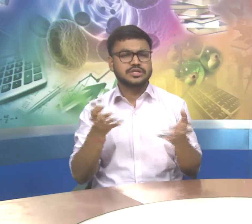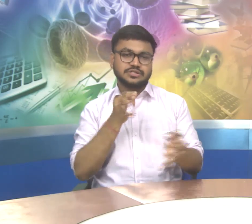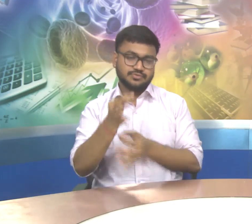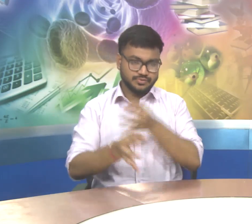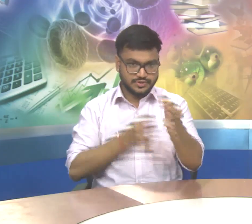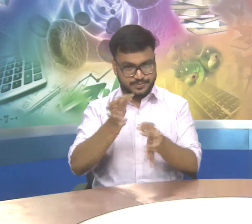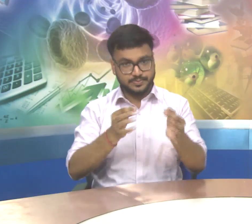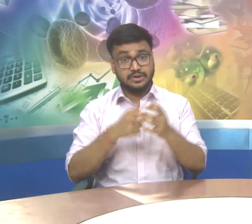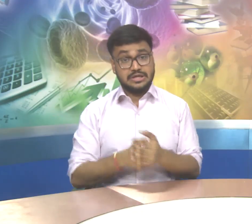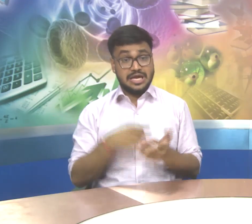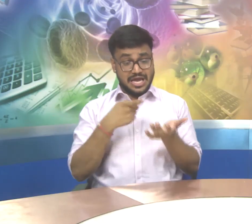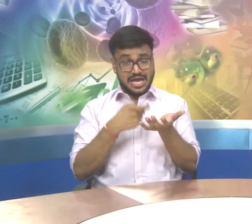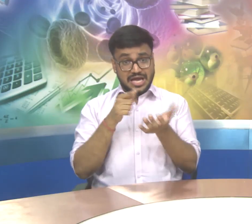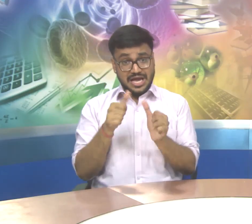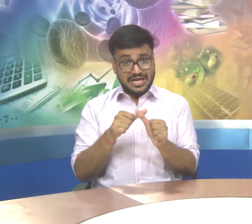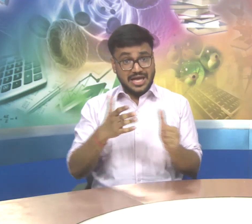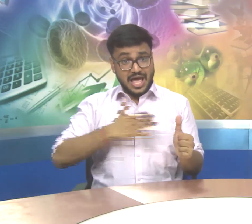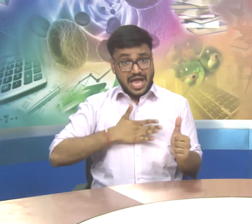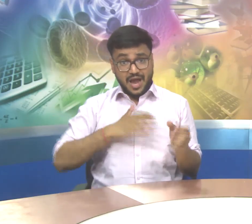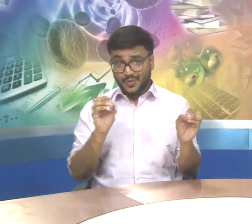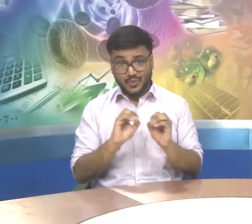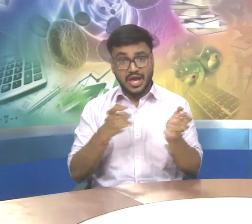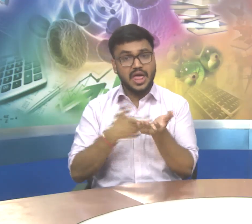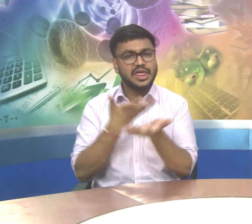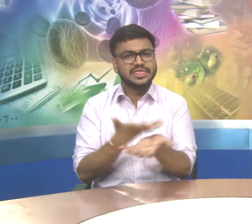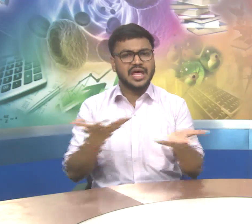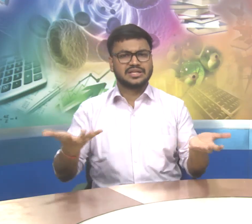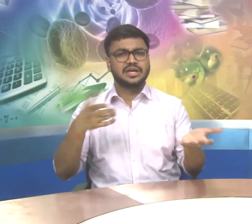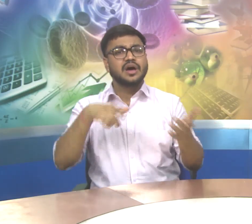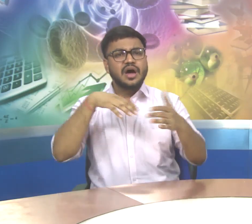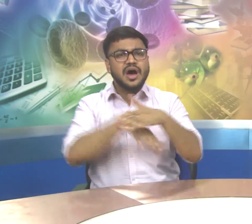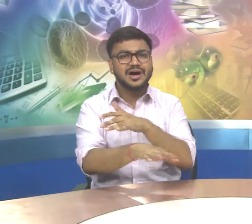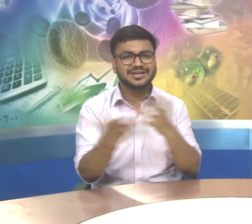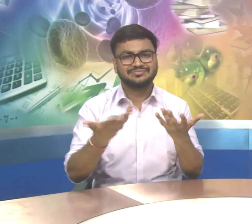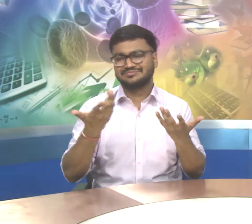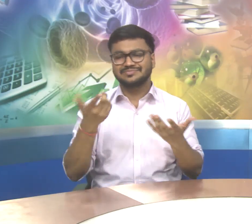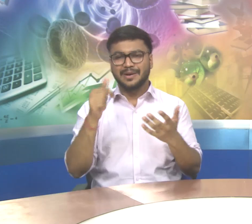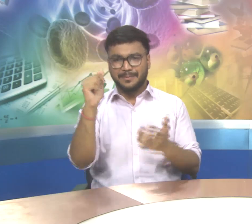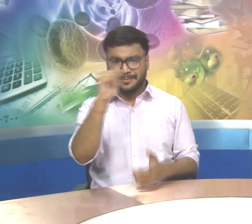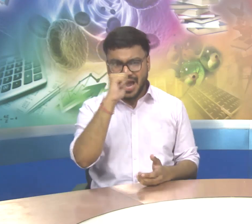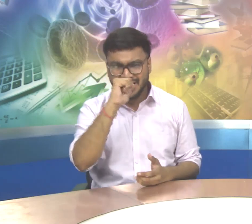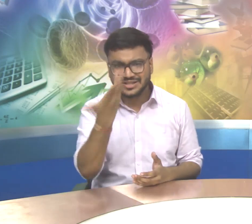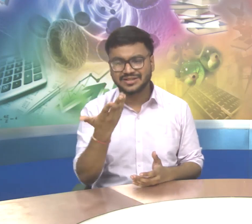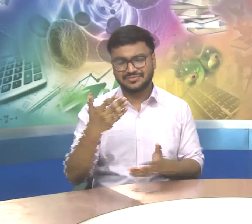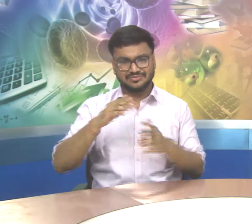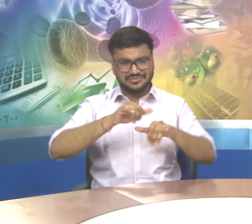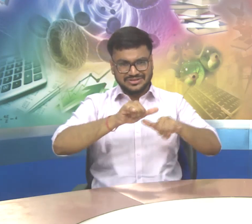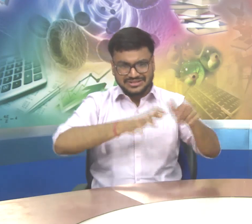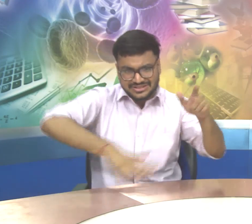In those, first is abiotic resources. These resources are the physical